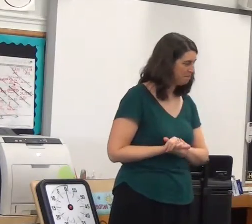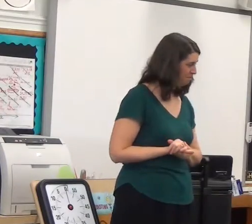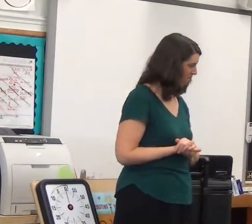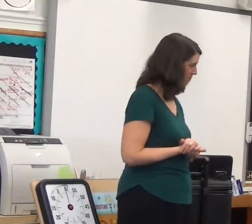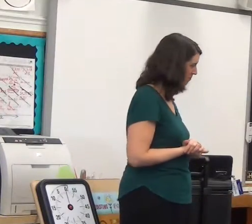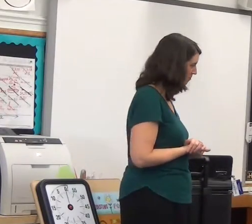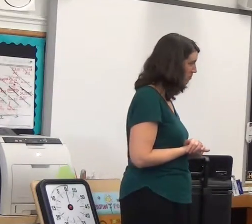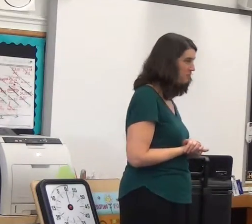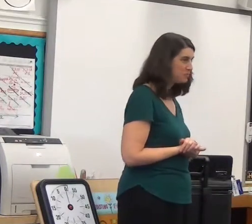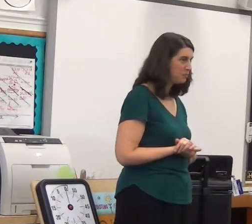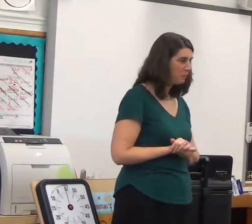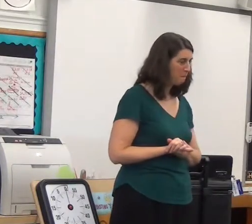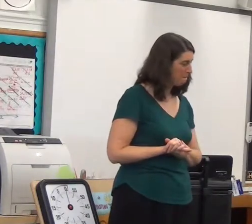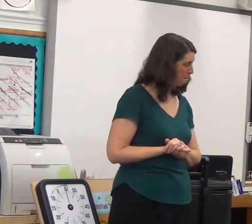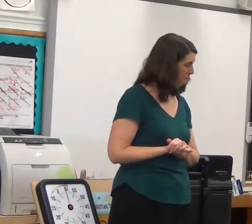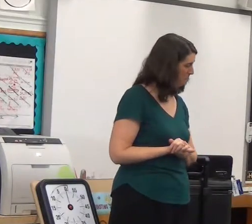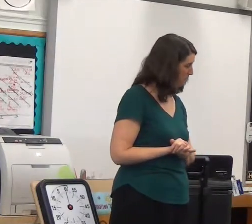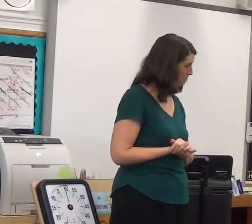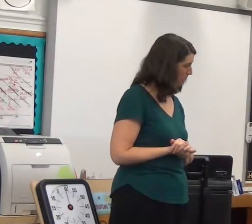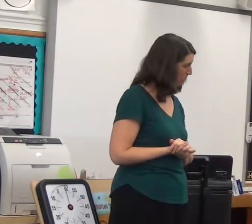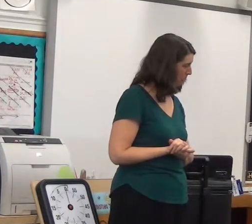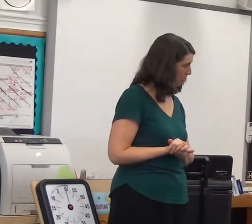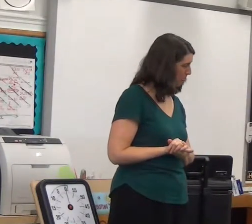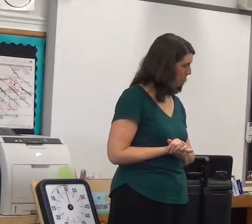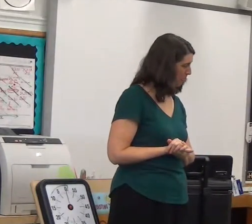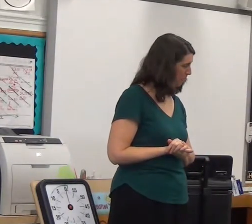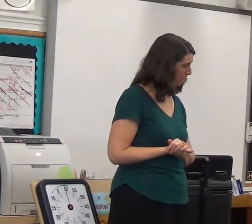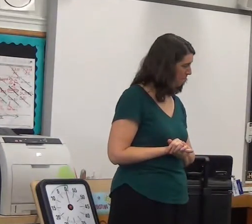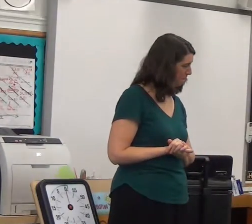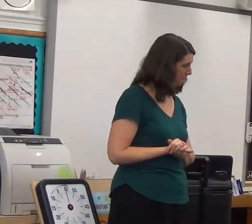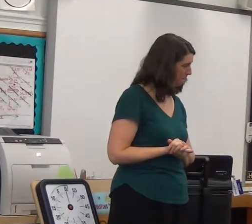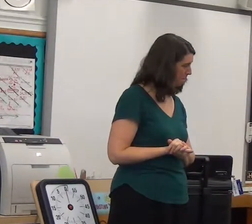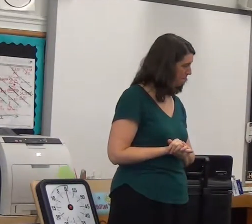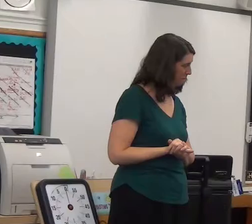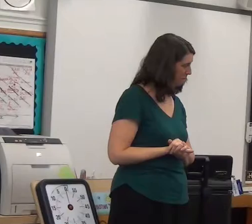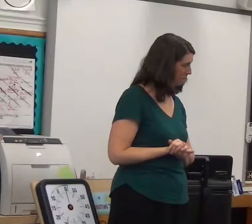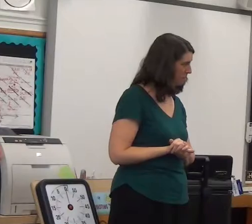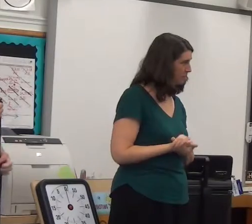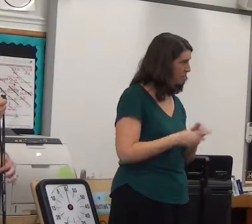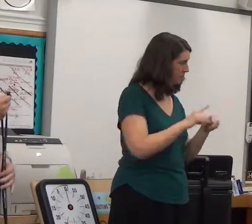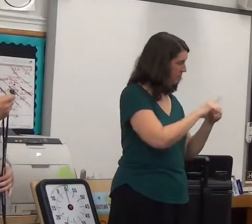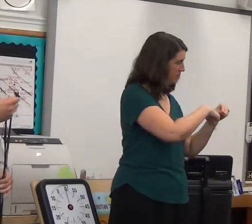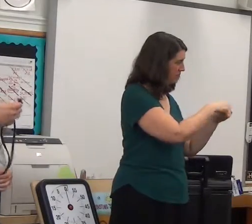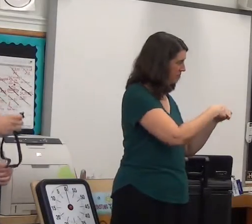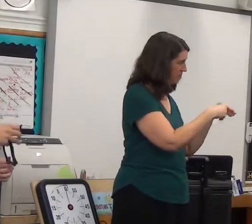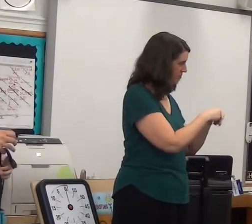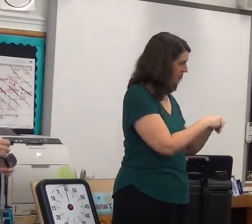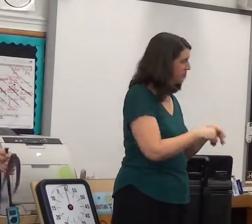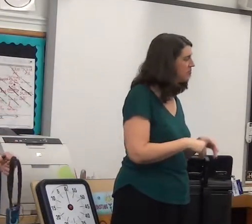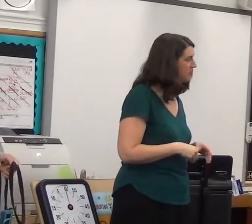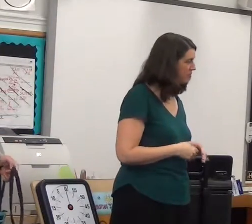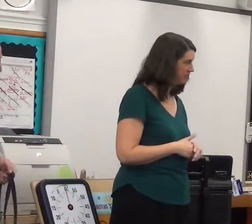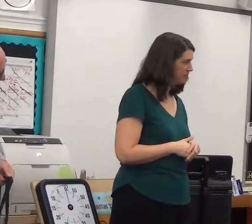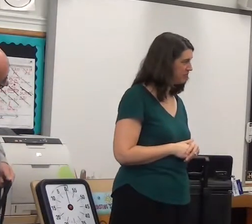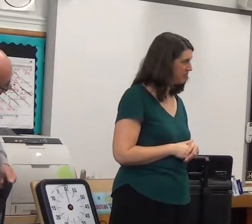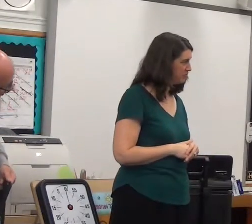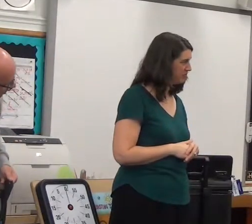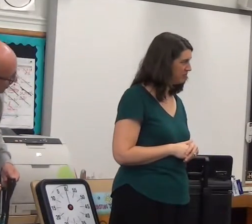If you could put those cards back into the rubber band,